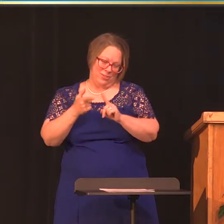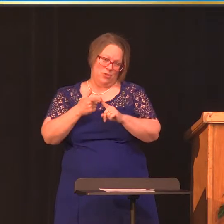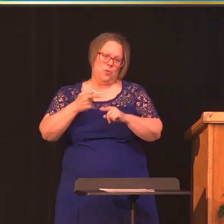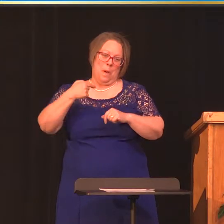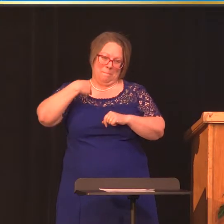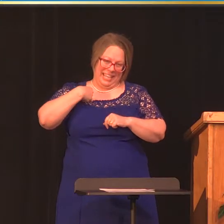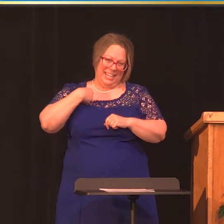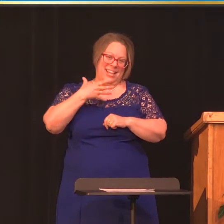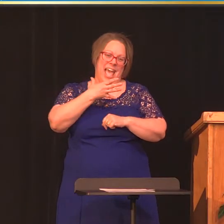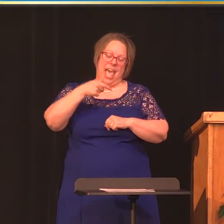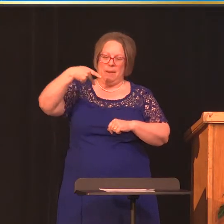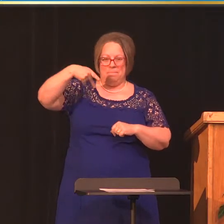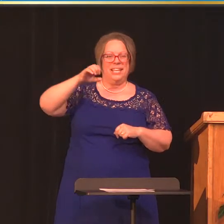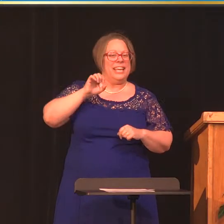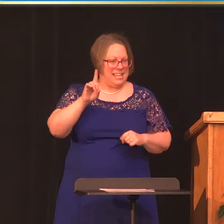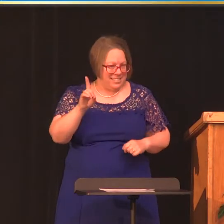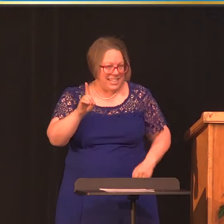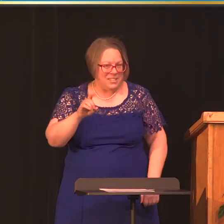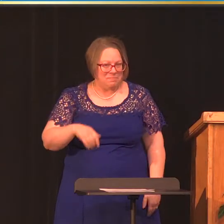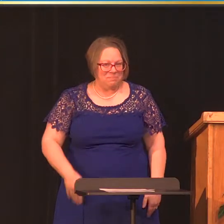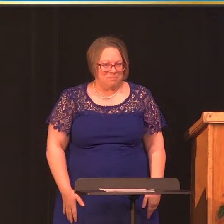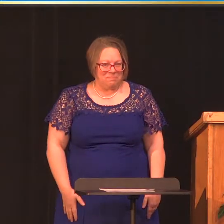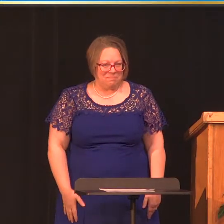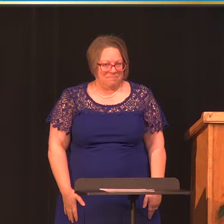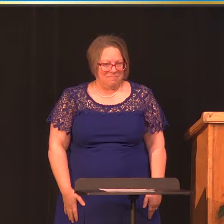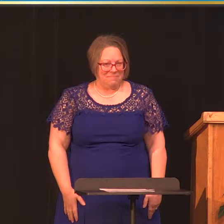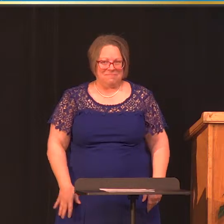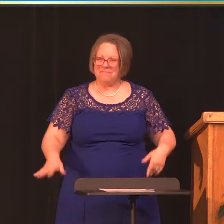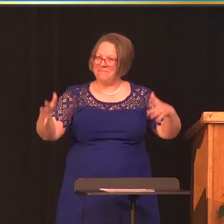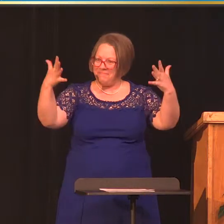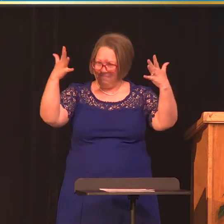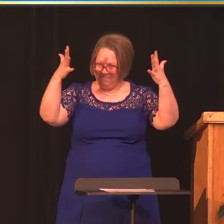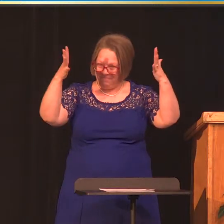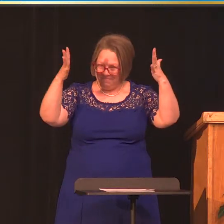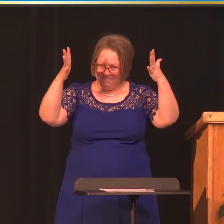you have brought to me and to PDSD.